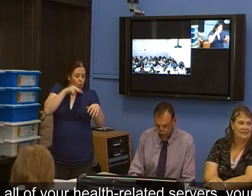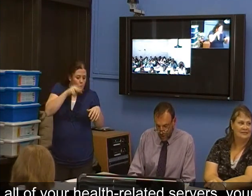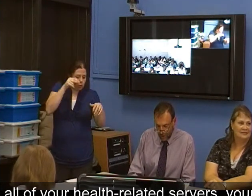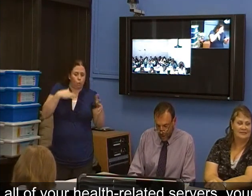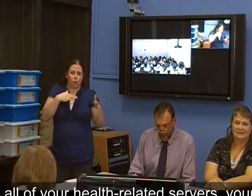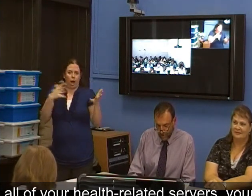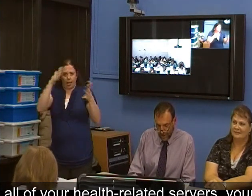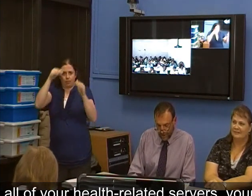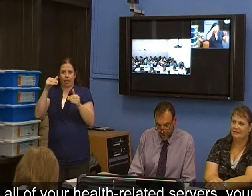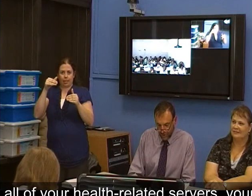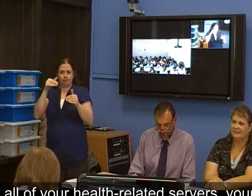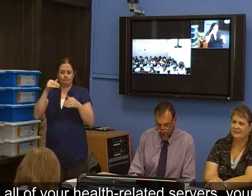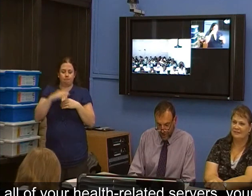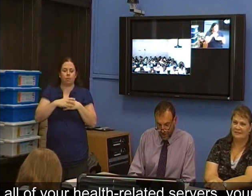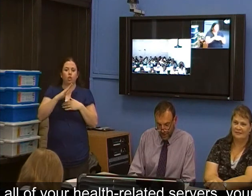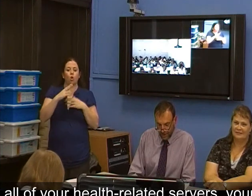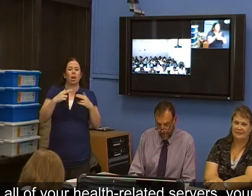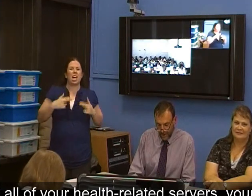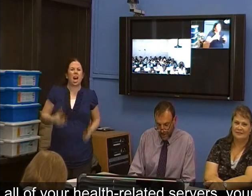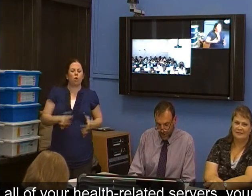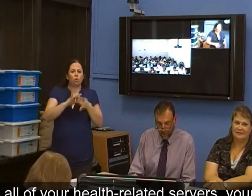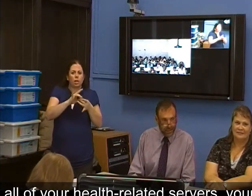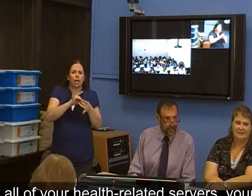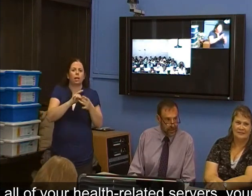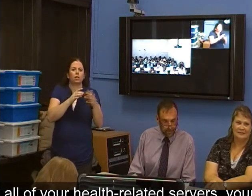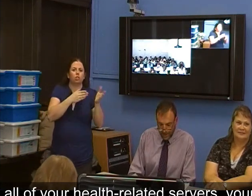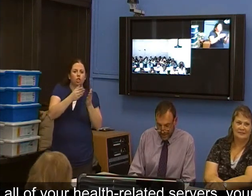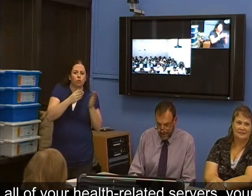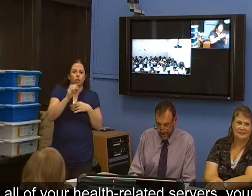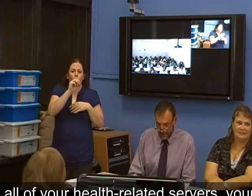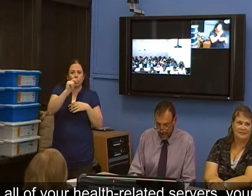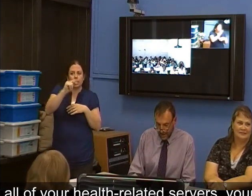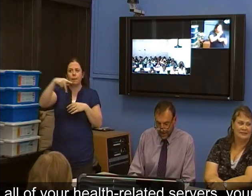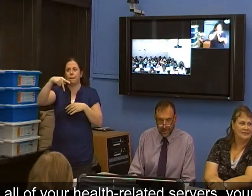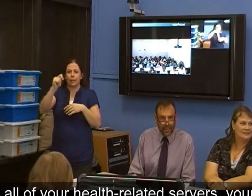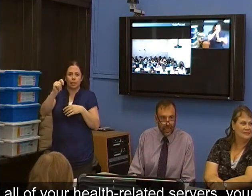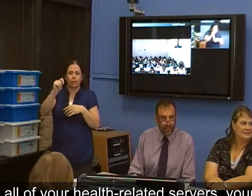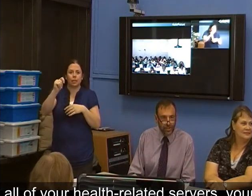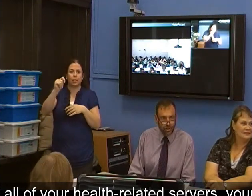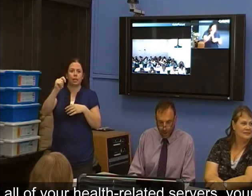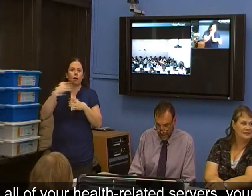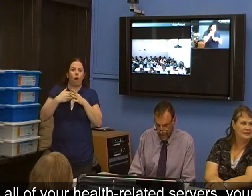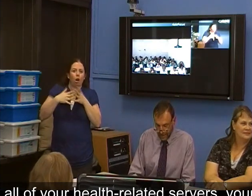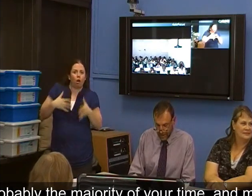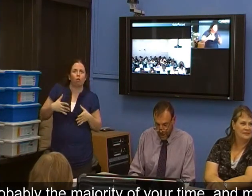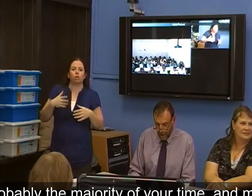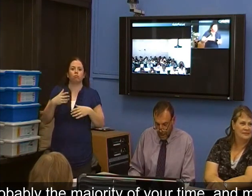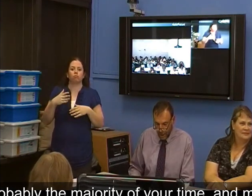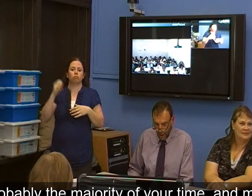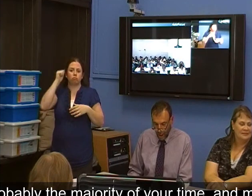your health-related servers, your SLPs, OTs, PTs, psychologists, audiologists,